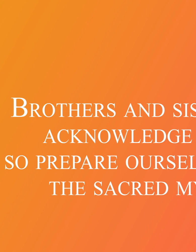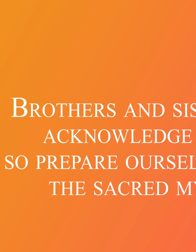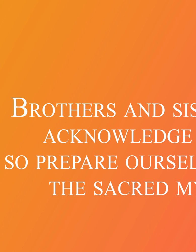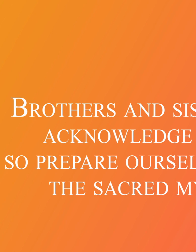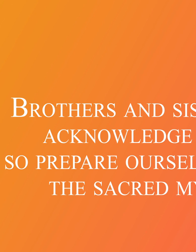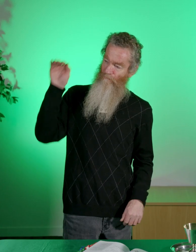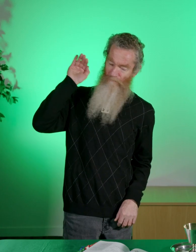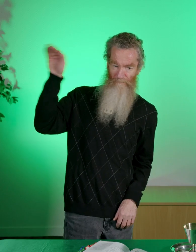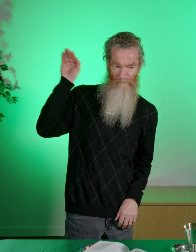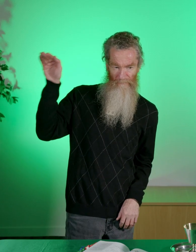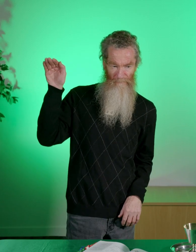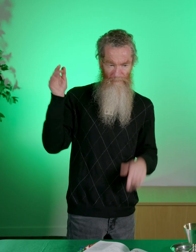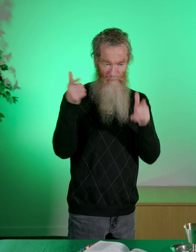mysteries.